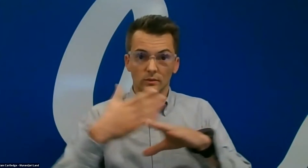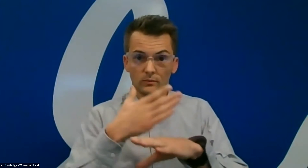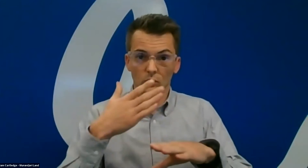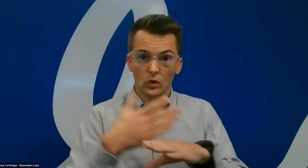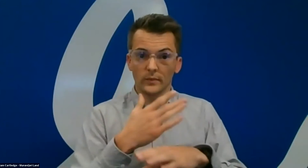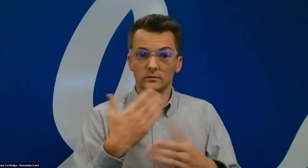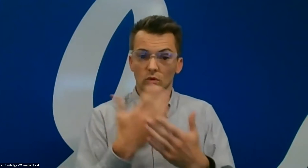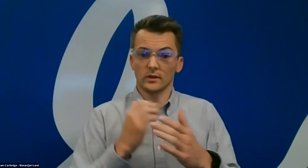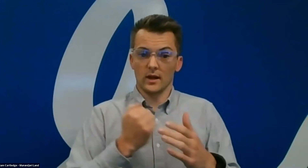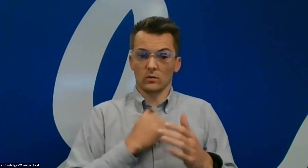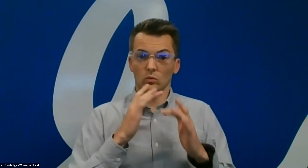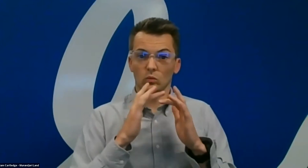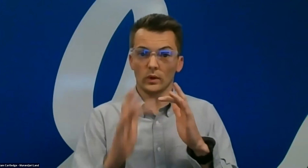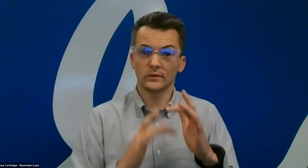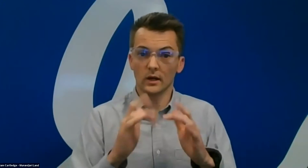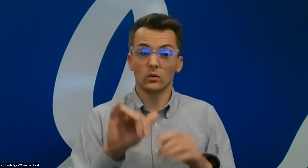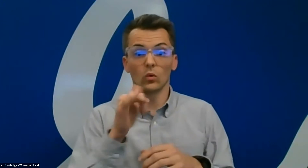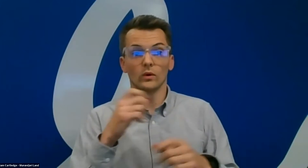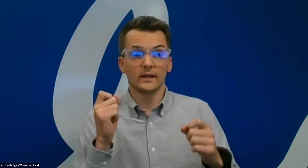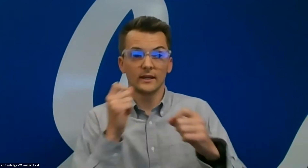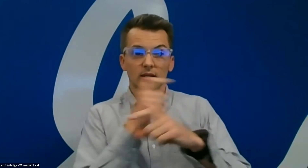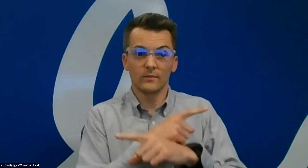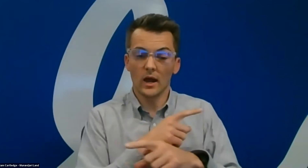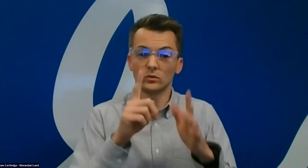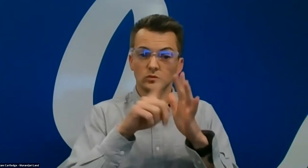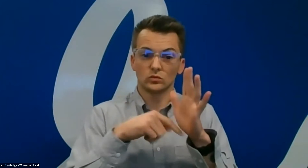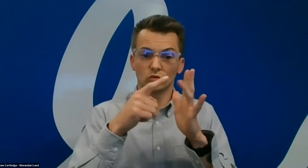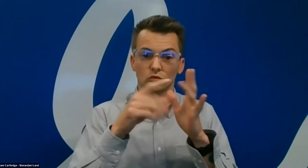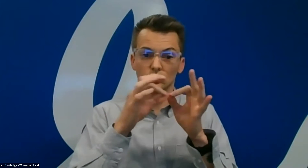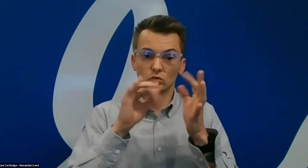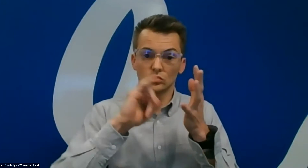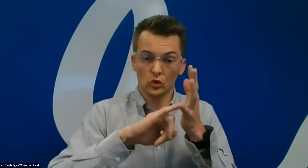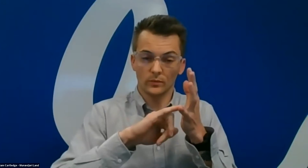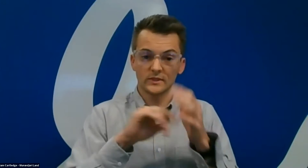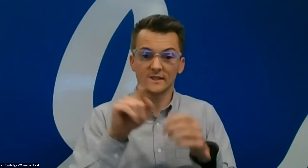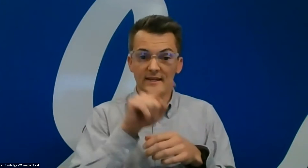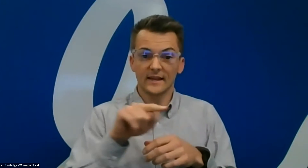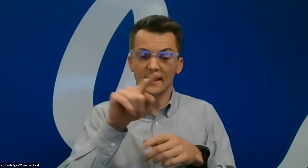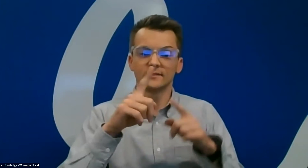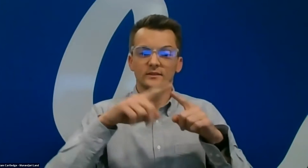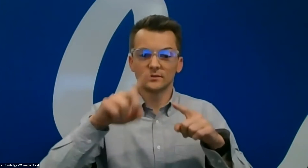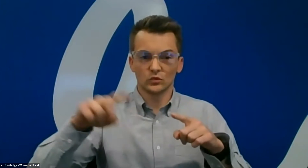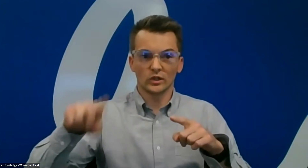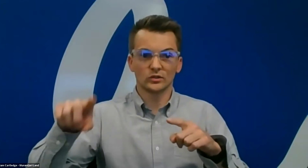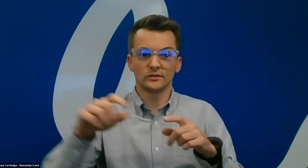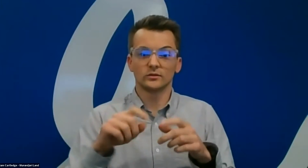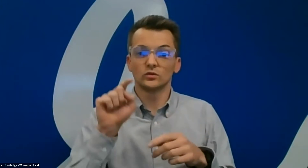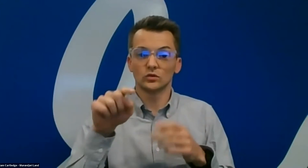seeking work, please sign up with Expression Australia. Have a look at our website,